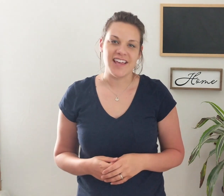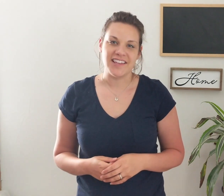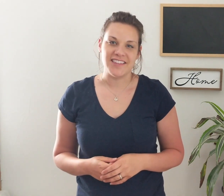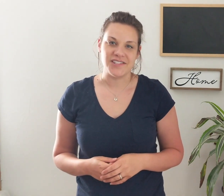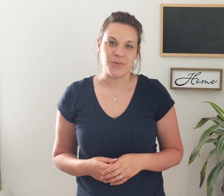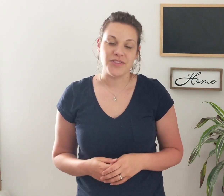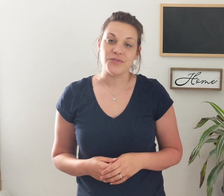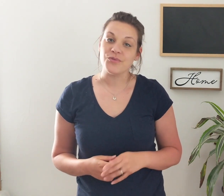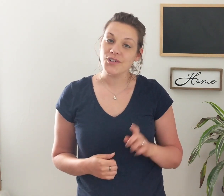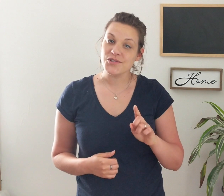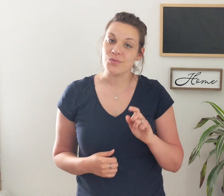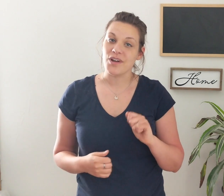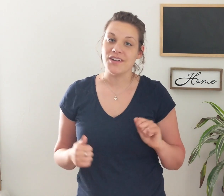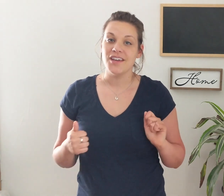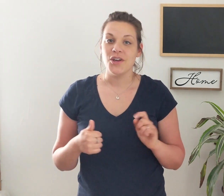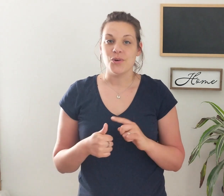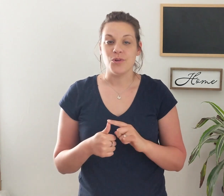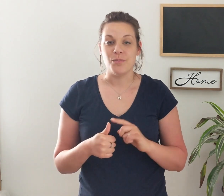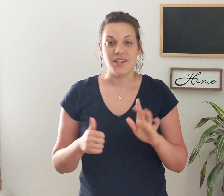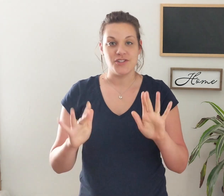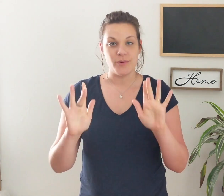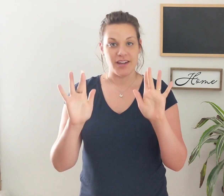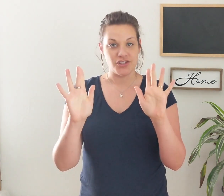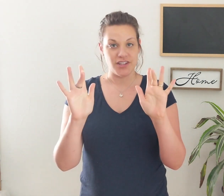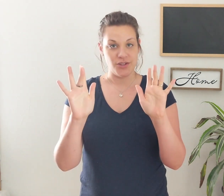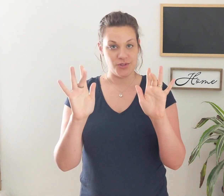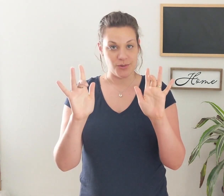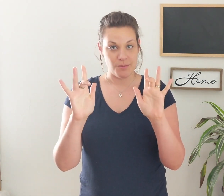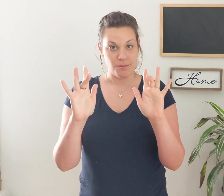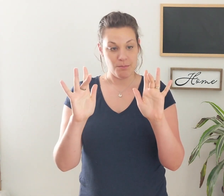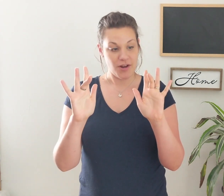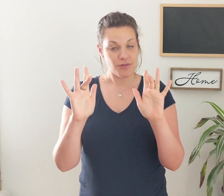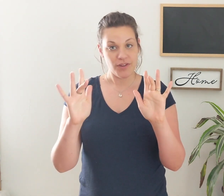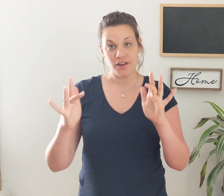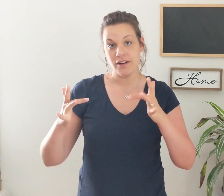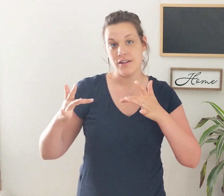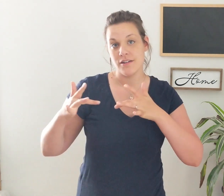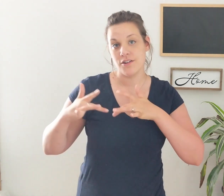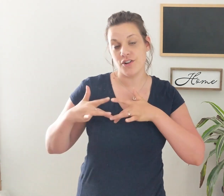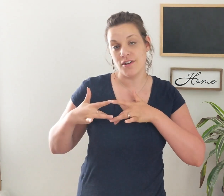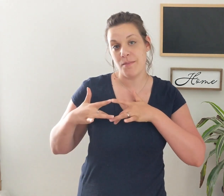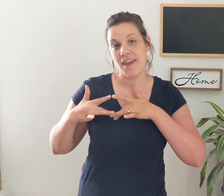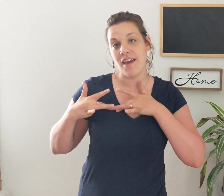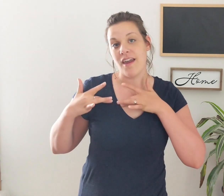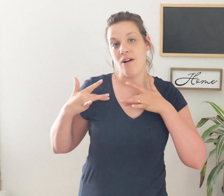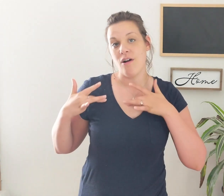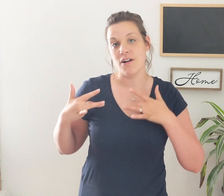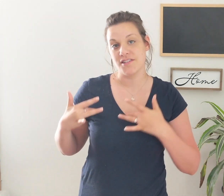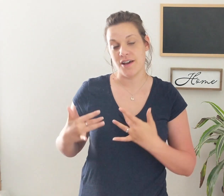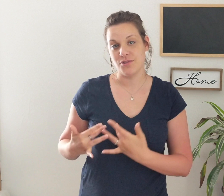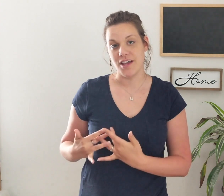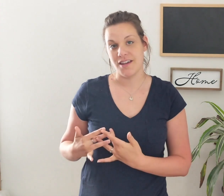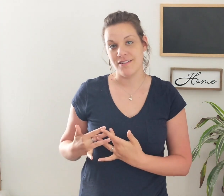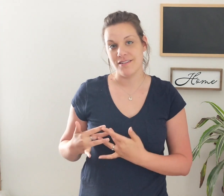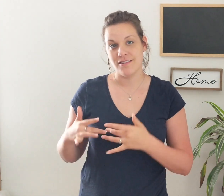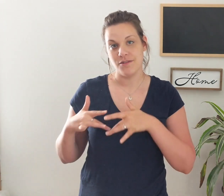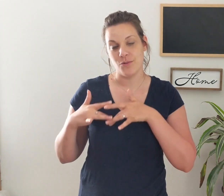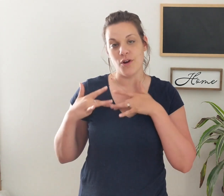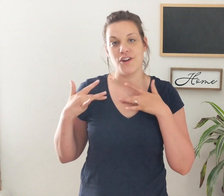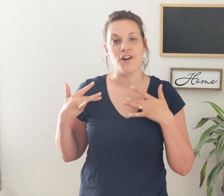sign this one. The first one will be to actually use your middle finger. You're gonna make a heart outline where your